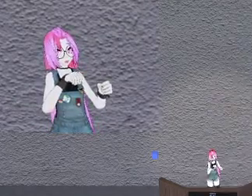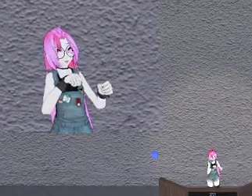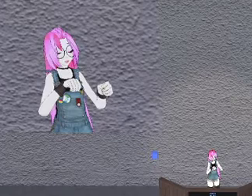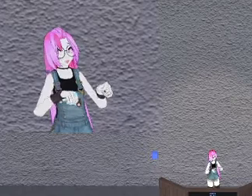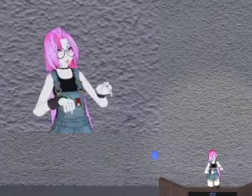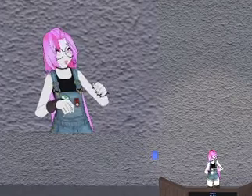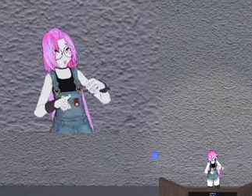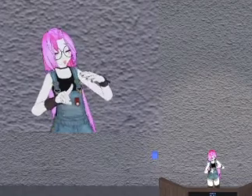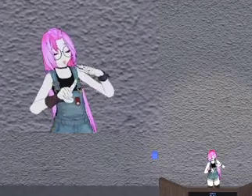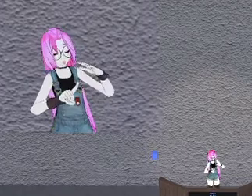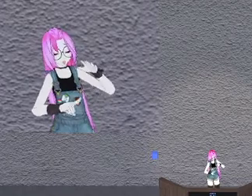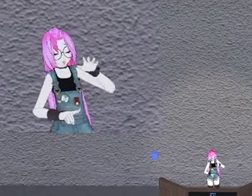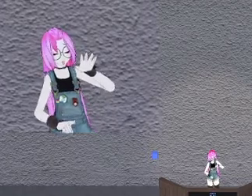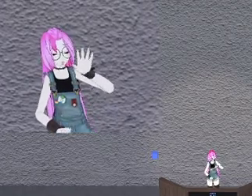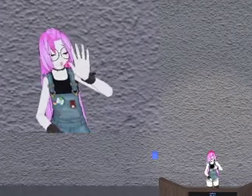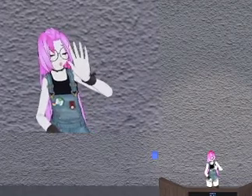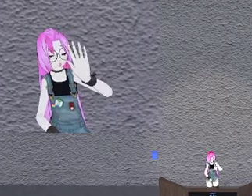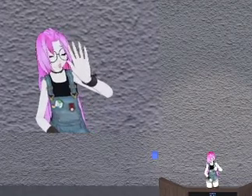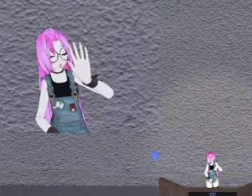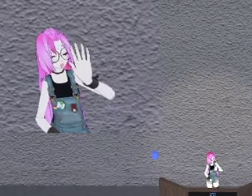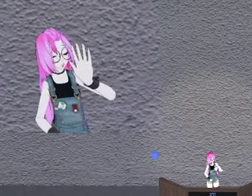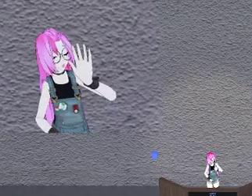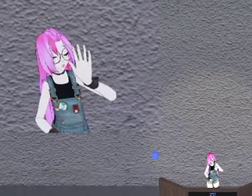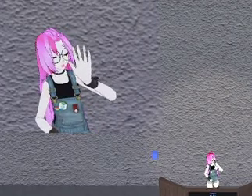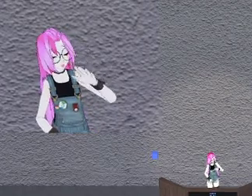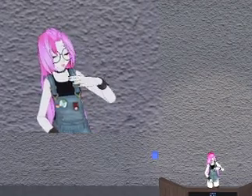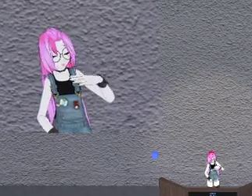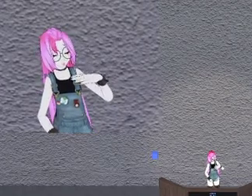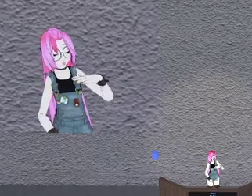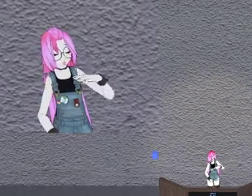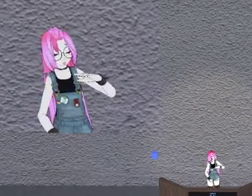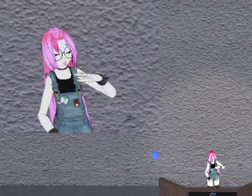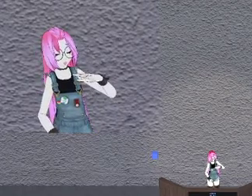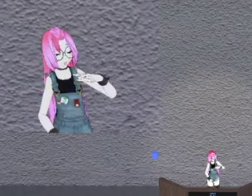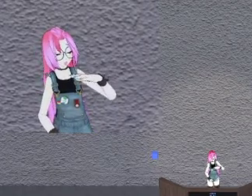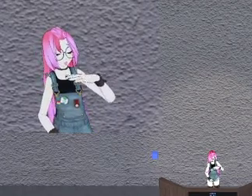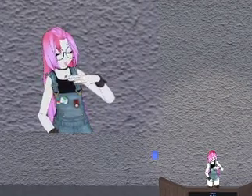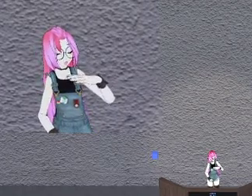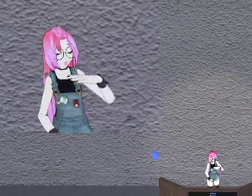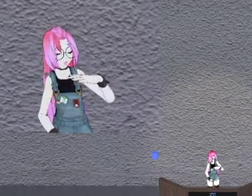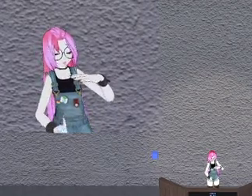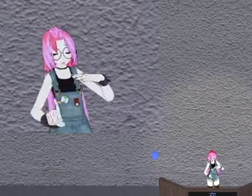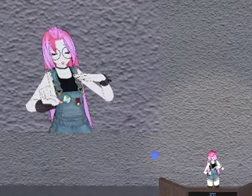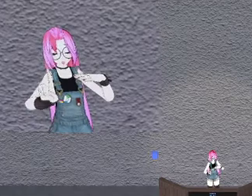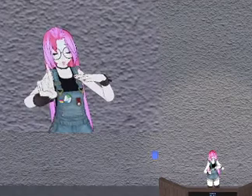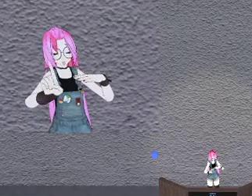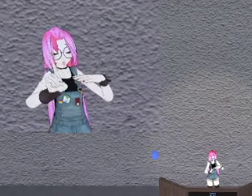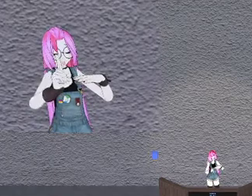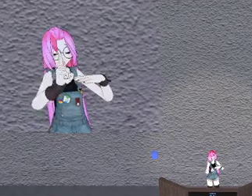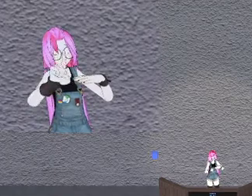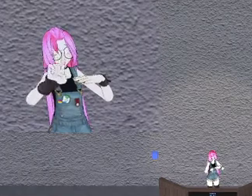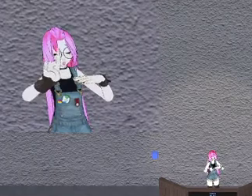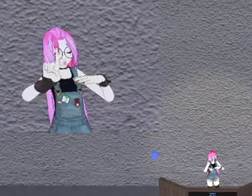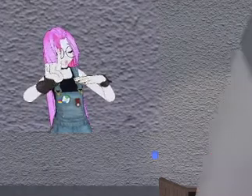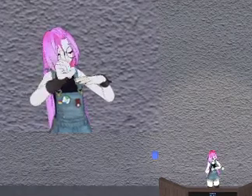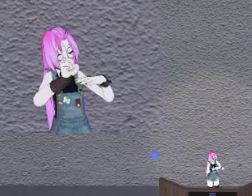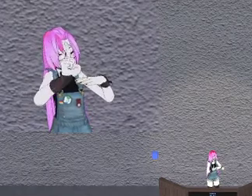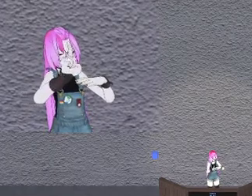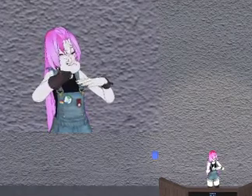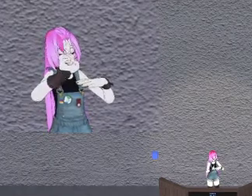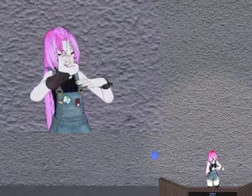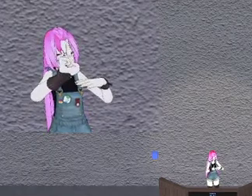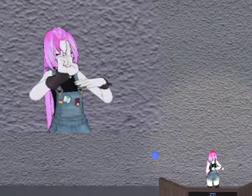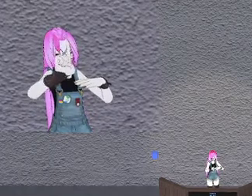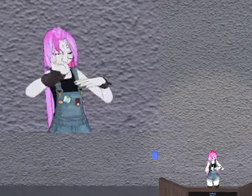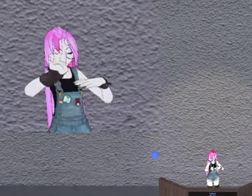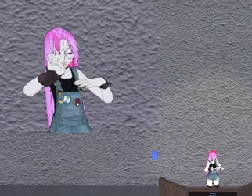out of here. The other one is this. You're going to have an open palm like this, horizontally. Then you have your pointed finger. Imagine this